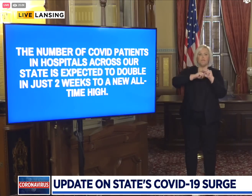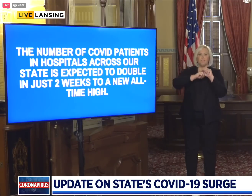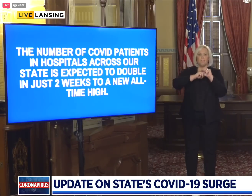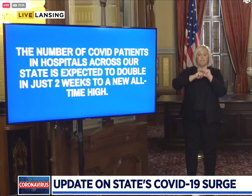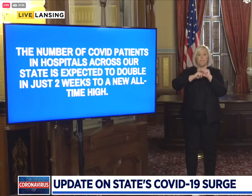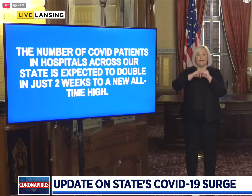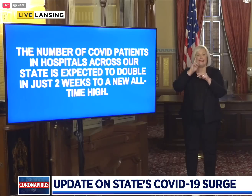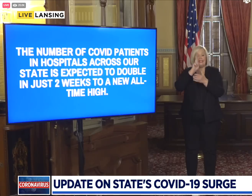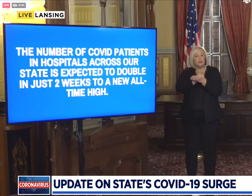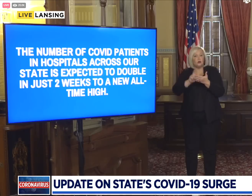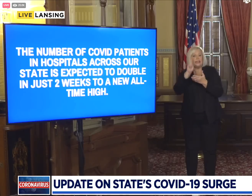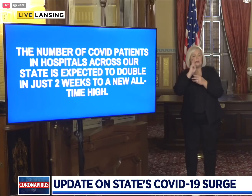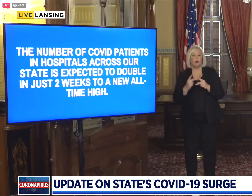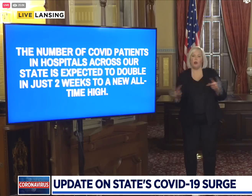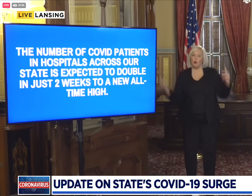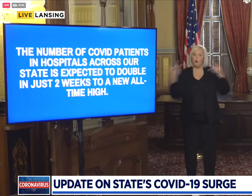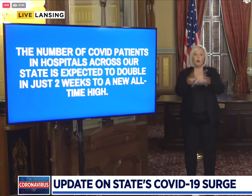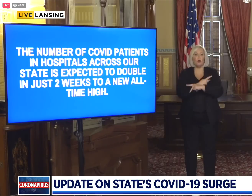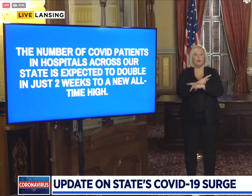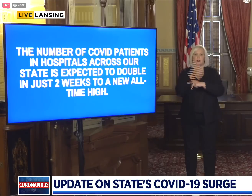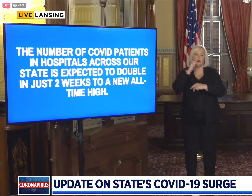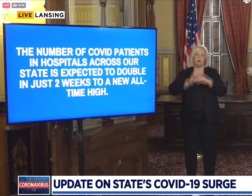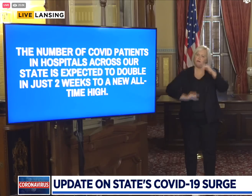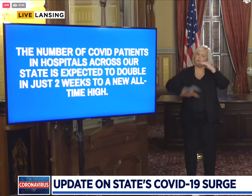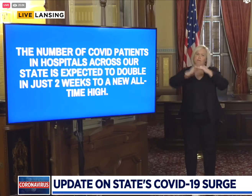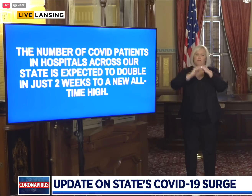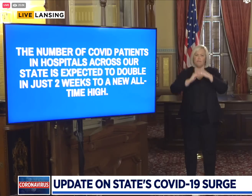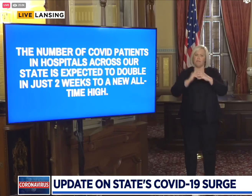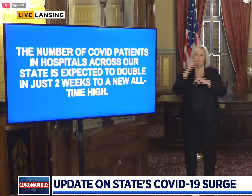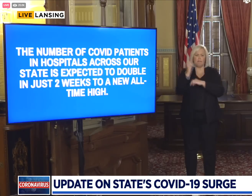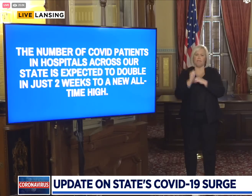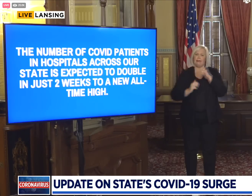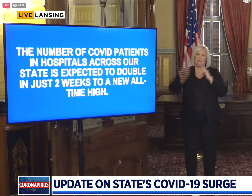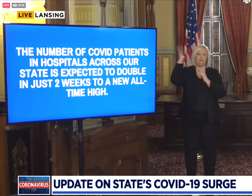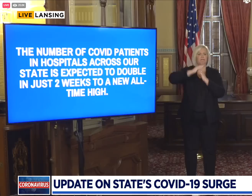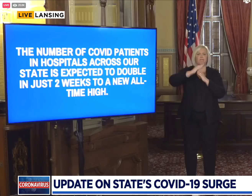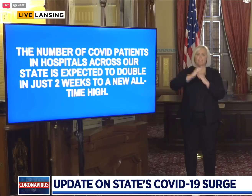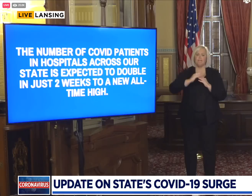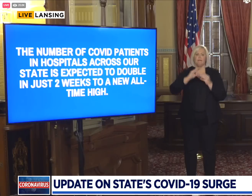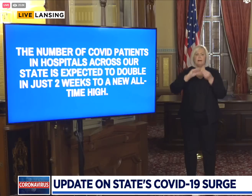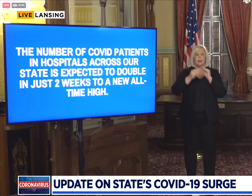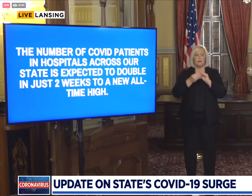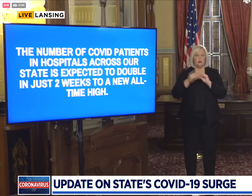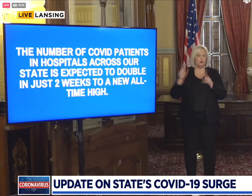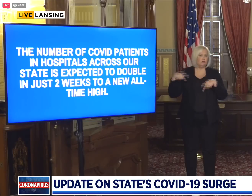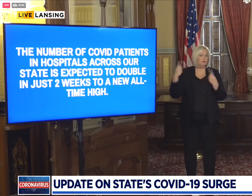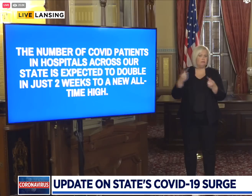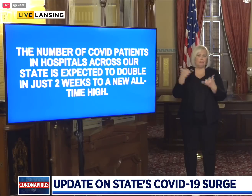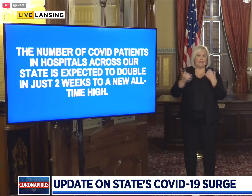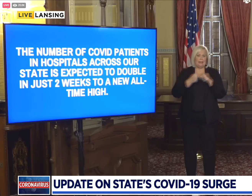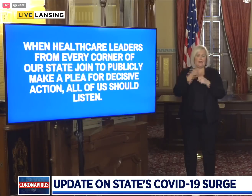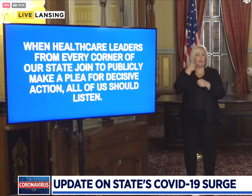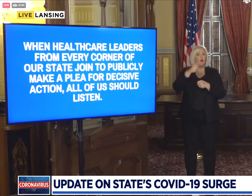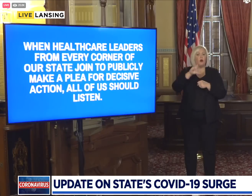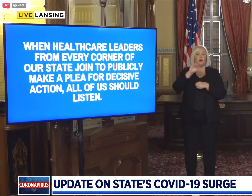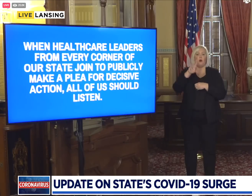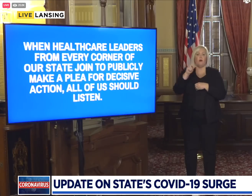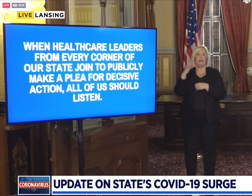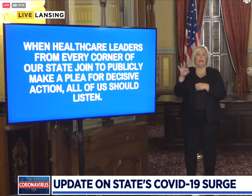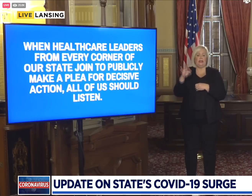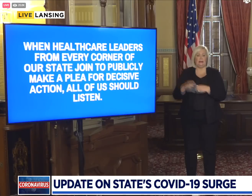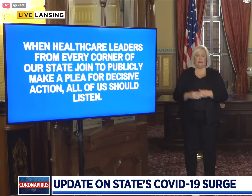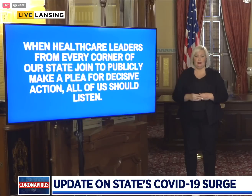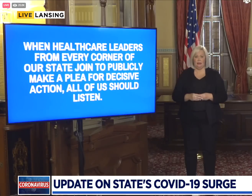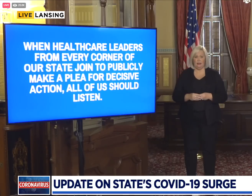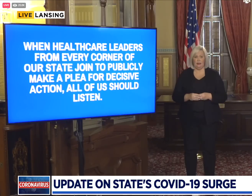2 weeks to be an all-time high in Michigan over the course of this year. When healthcare leaders from every corner of